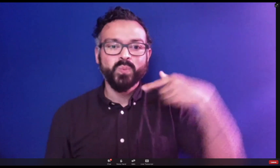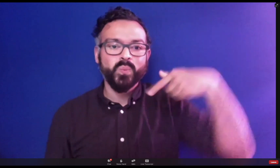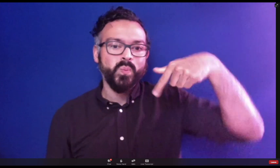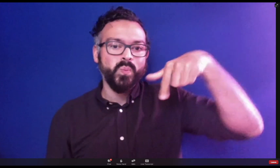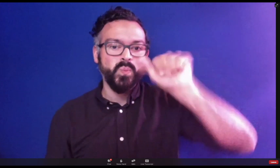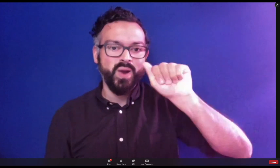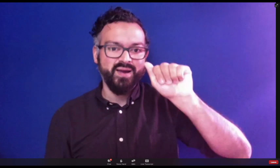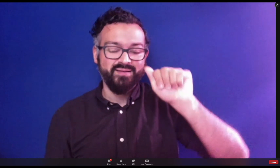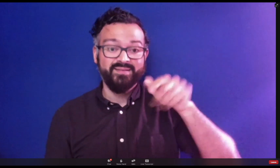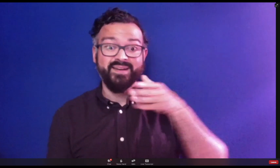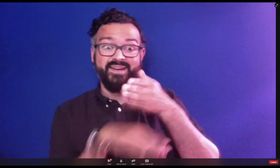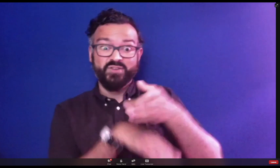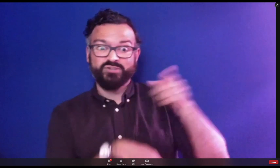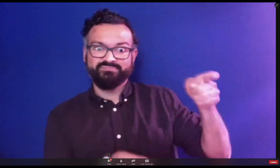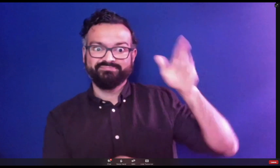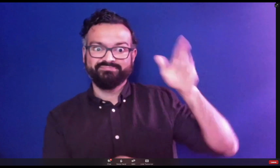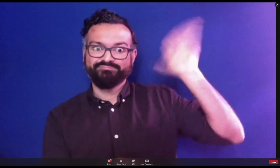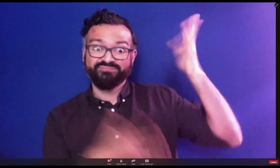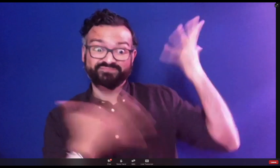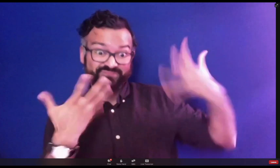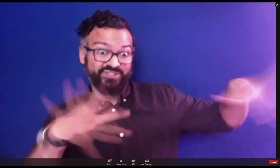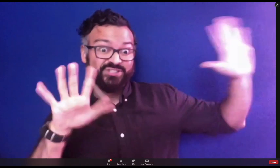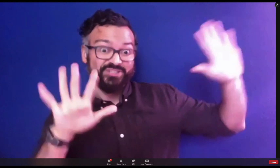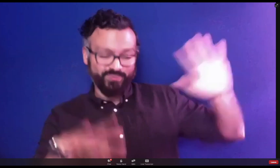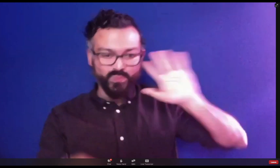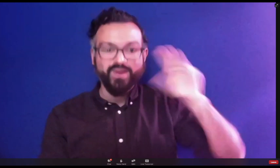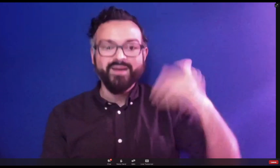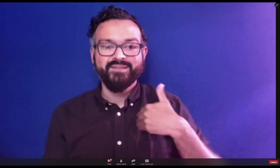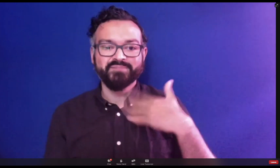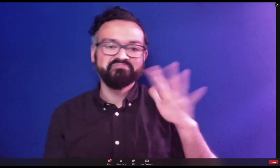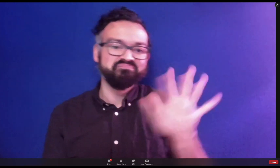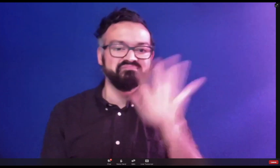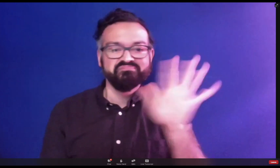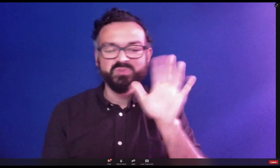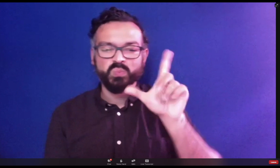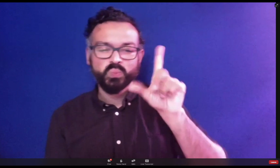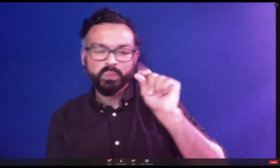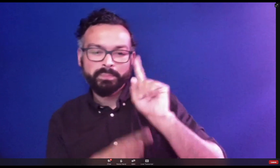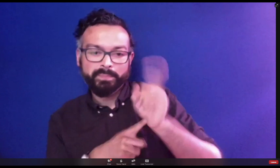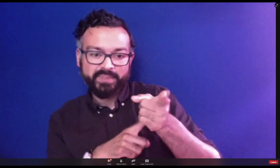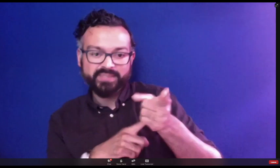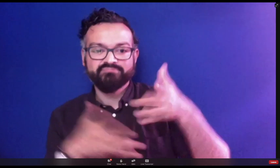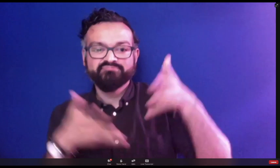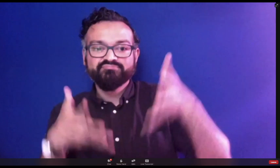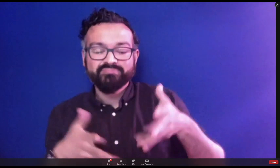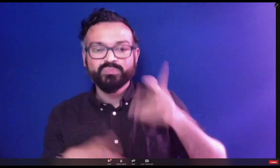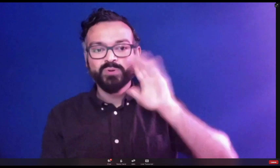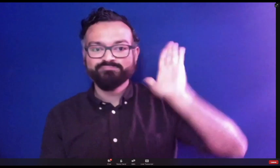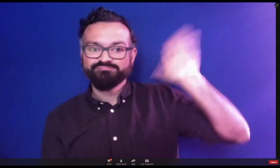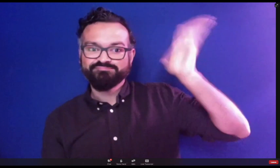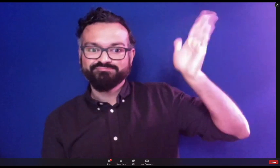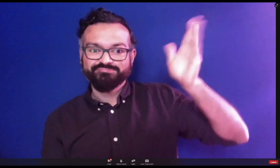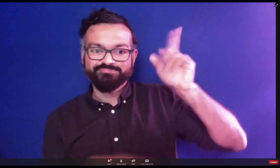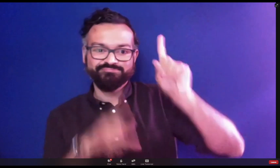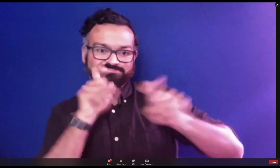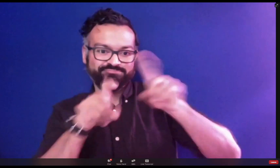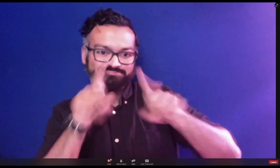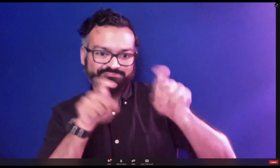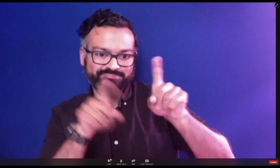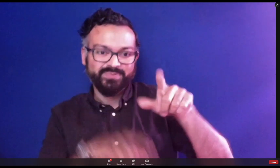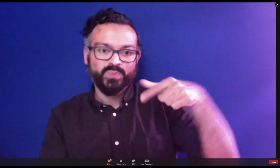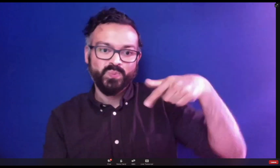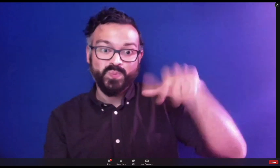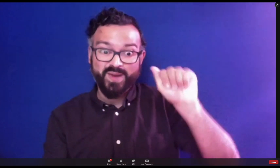say probably about 20 minutes after the presentation for Q&A. You can use the chat feature as well, but we